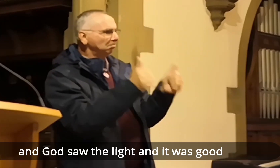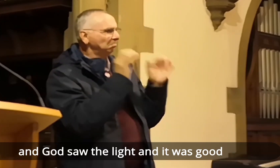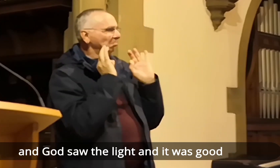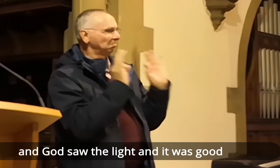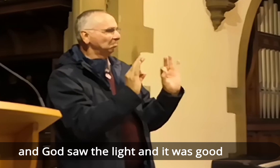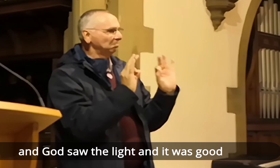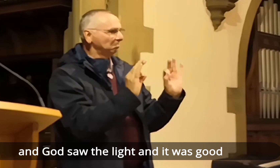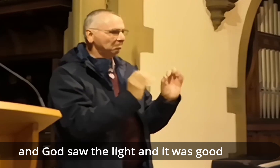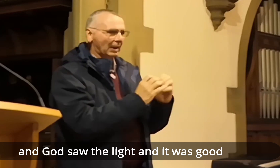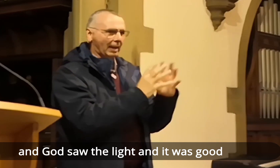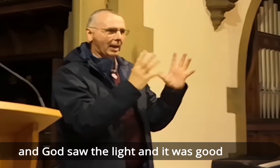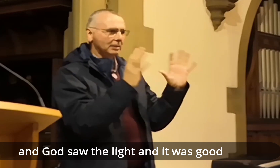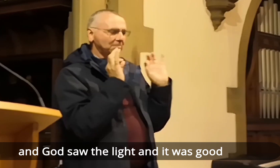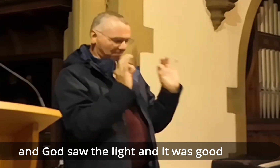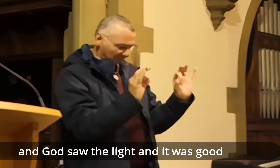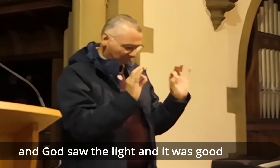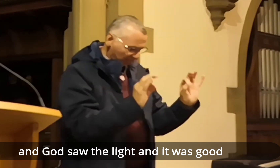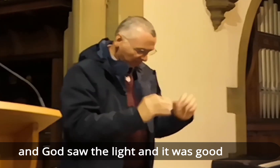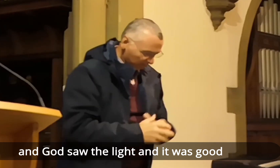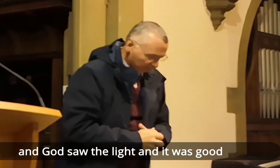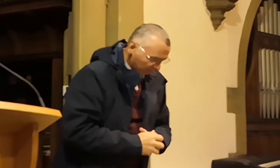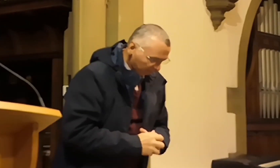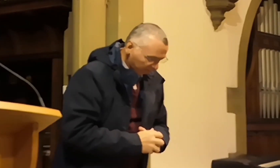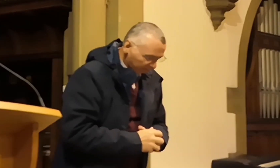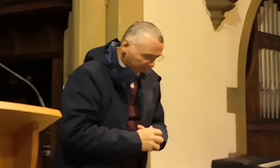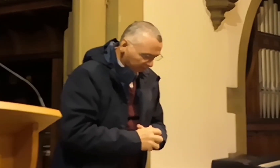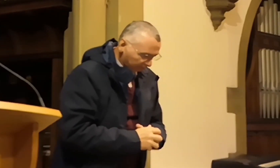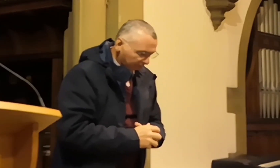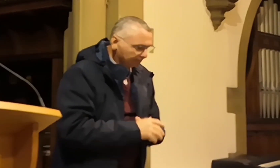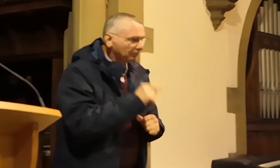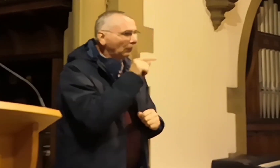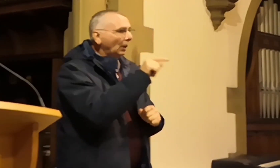And God saw the light, and it was good.